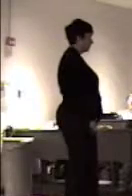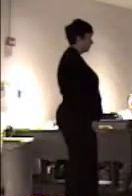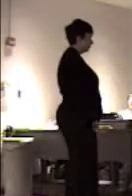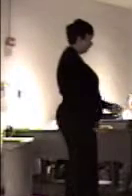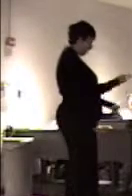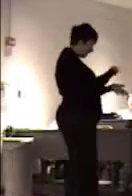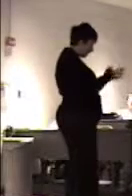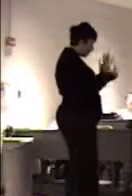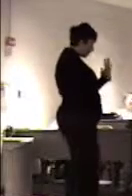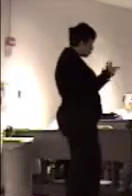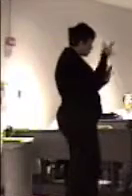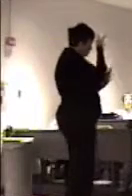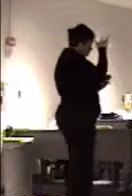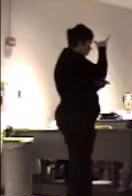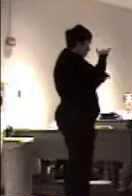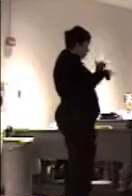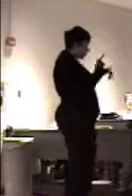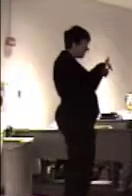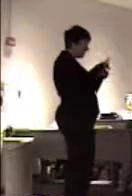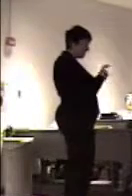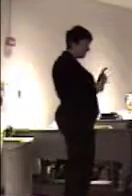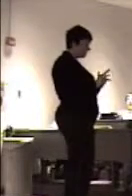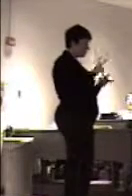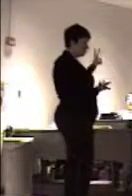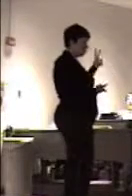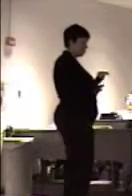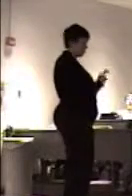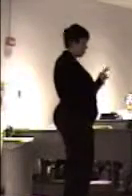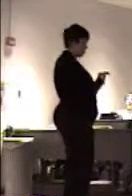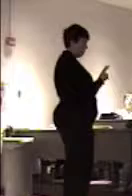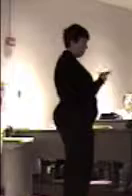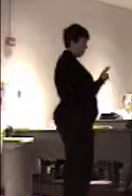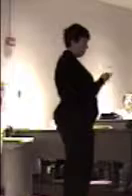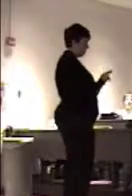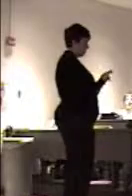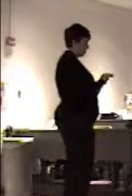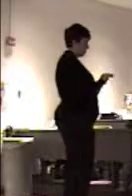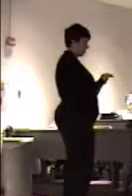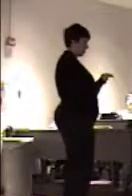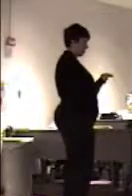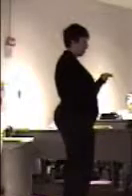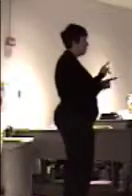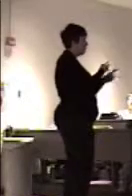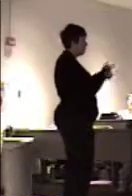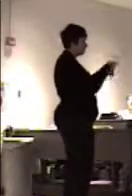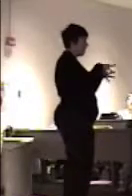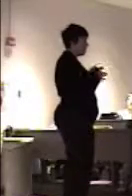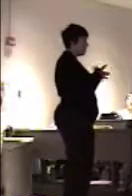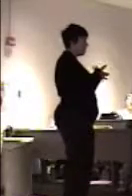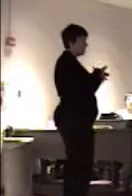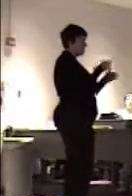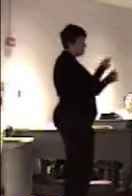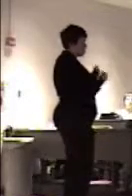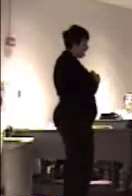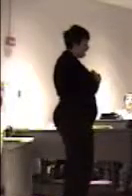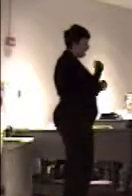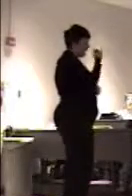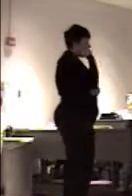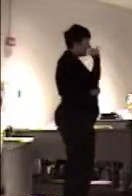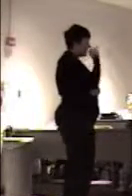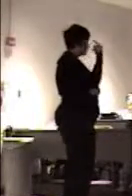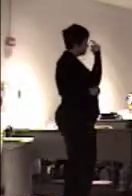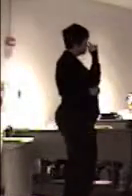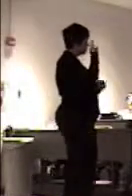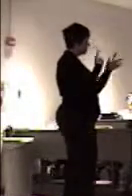Does this mean that we're smarter than the Japanese? No. No, but Americans love that idea. Oh, I came up with